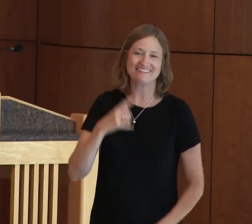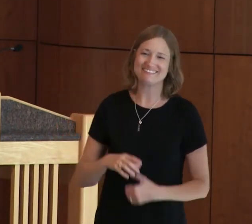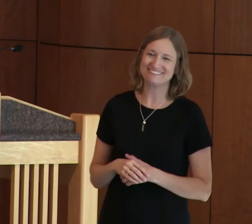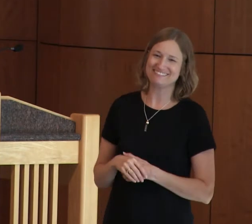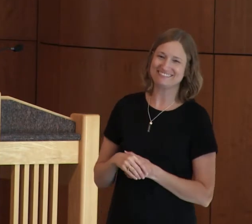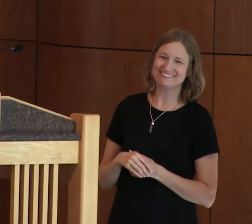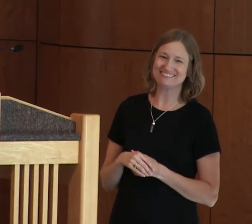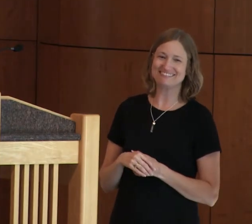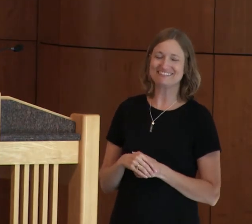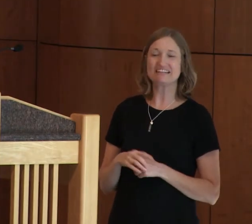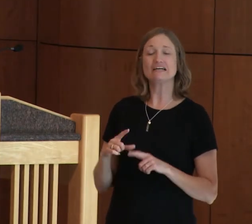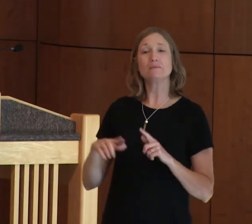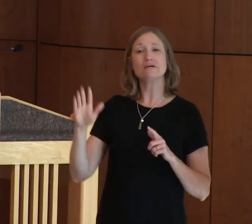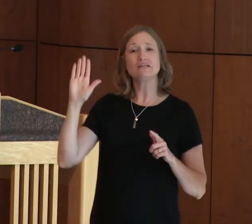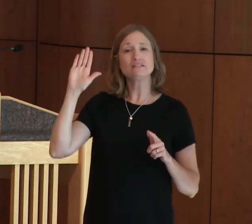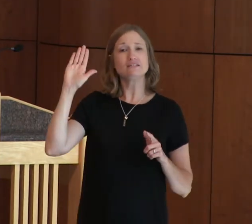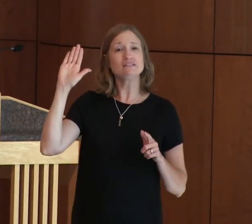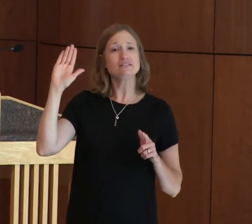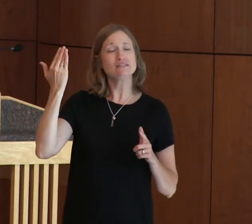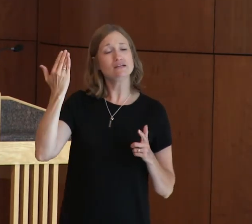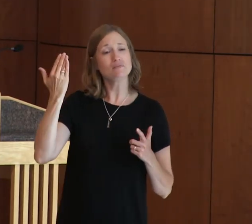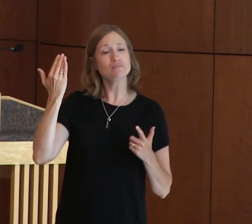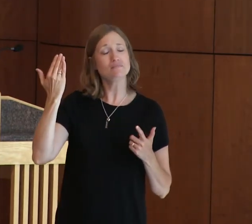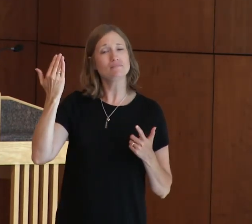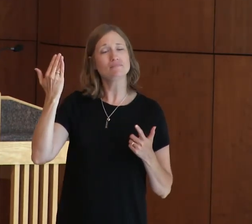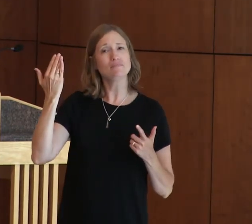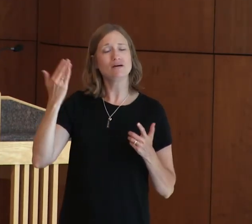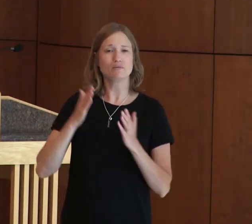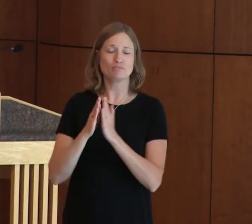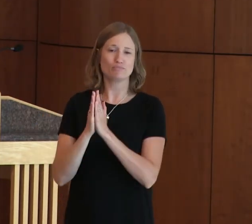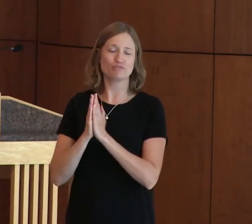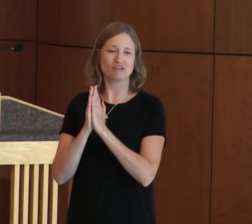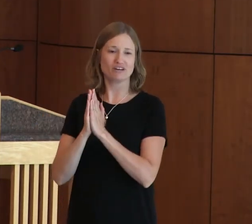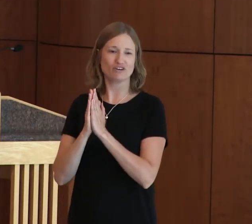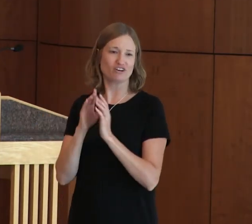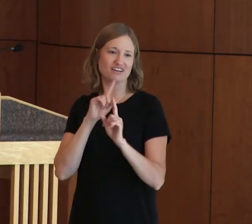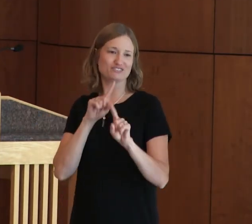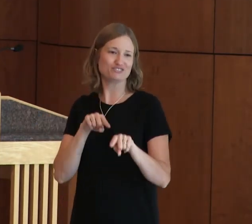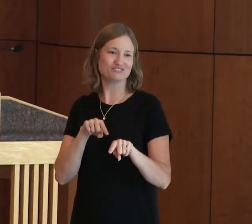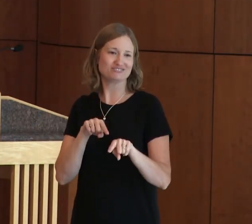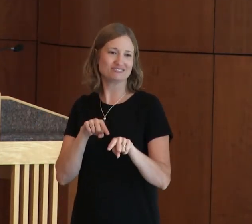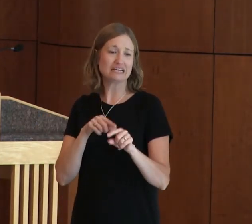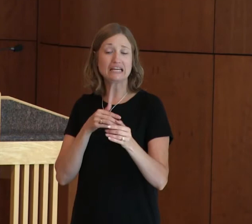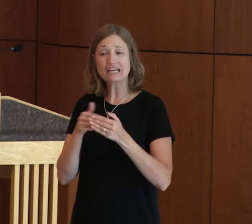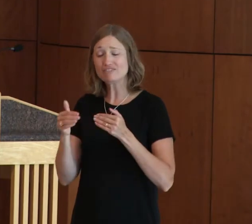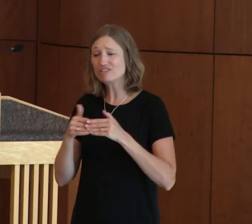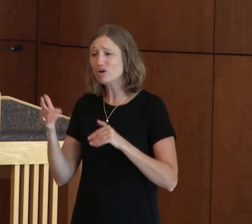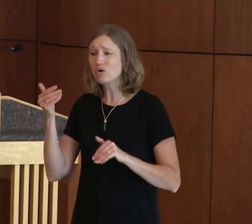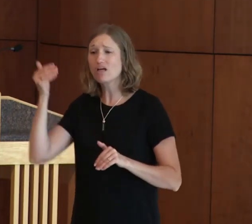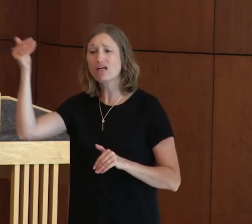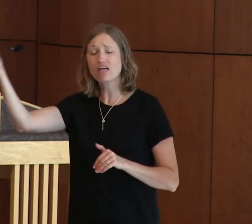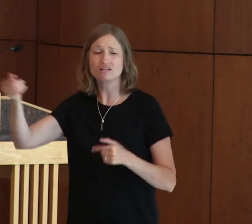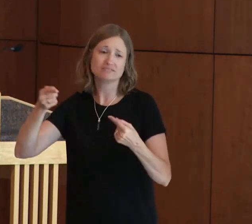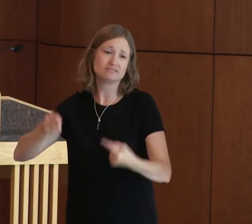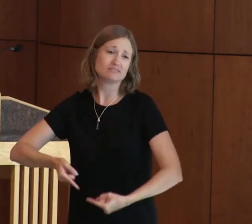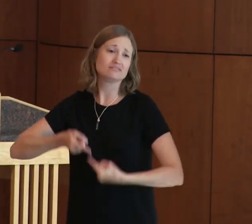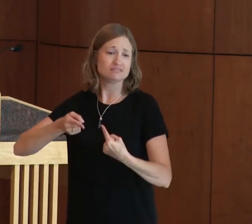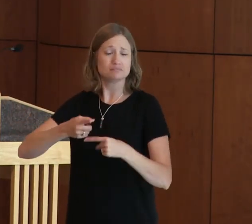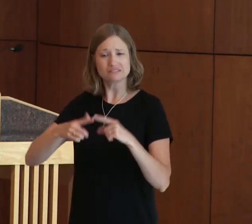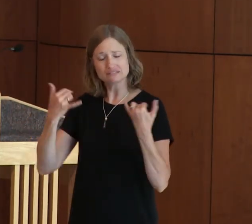But it seemed like an answer to a prayer, even if momentarily, even if he's going to have tougher days ahead, if there are going to be moments when he's still